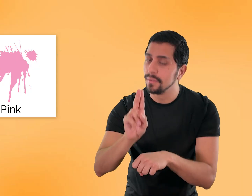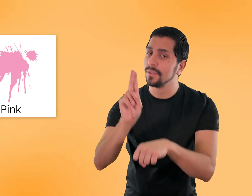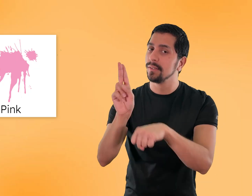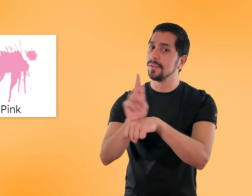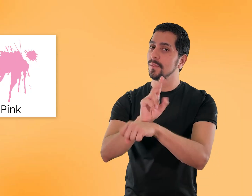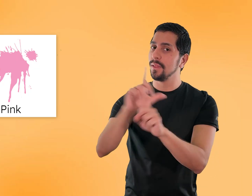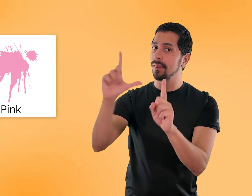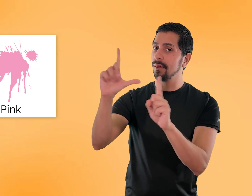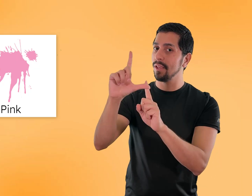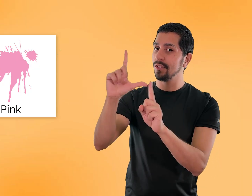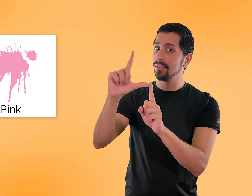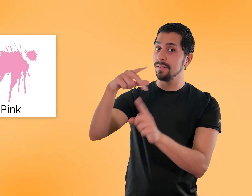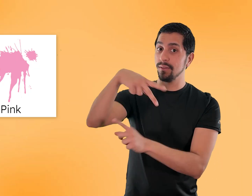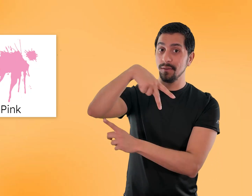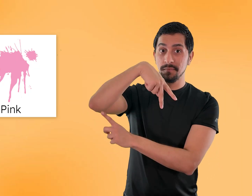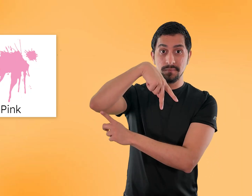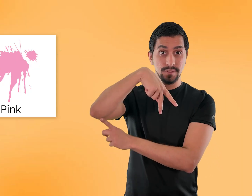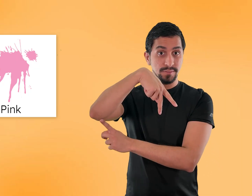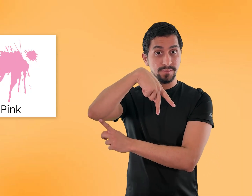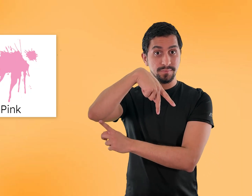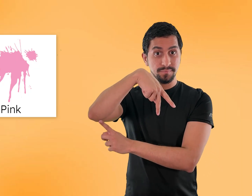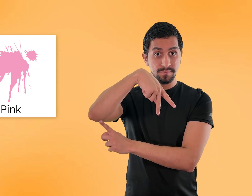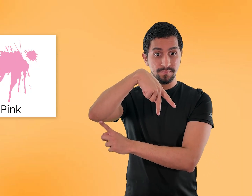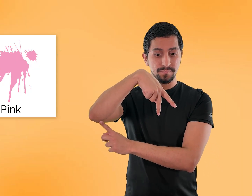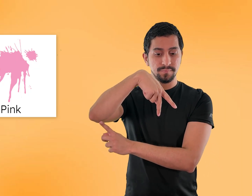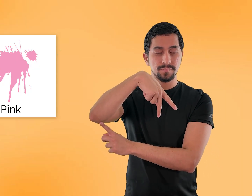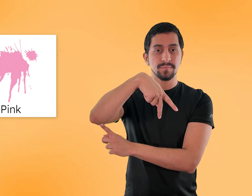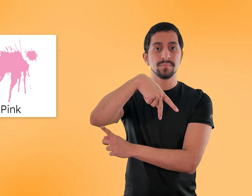movement, but use the letter P.